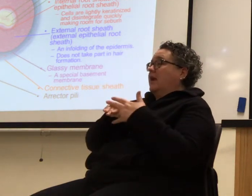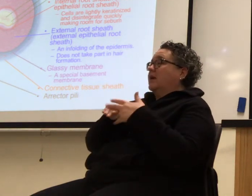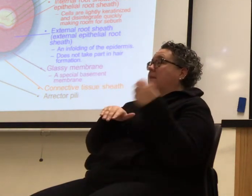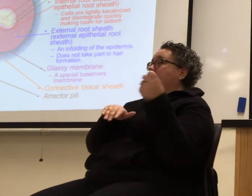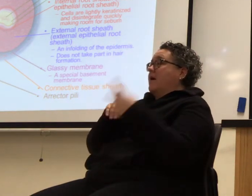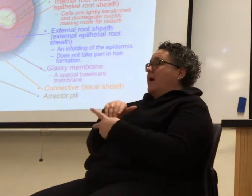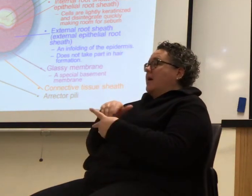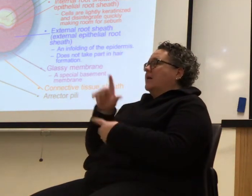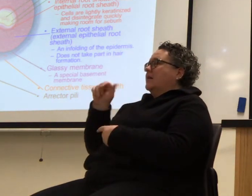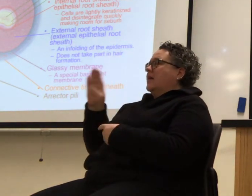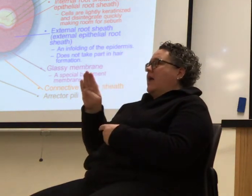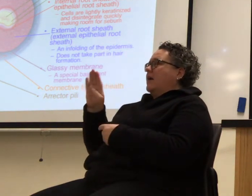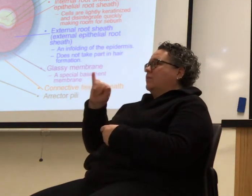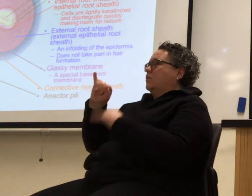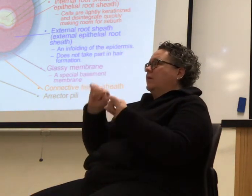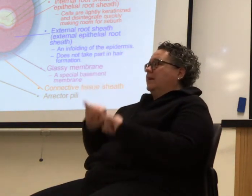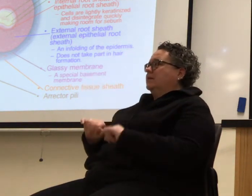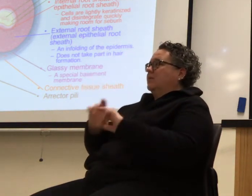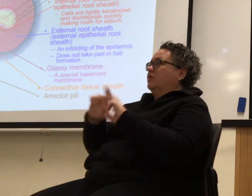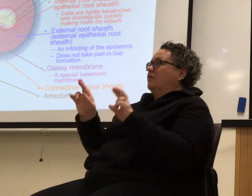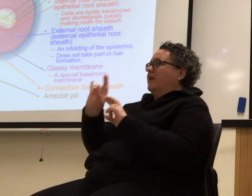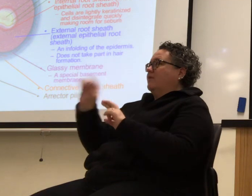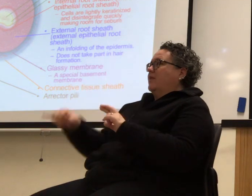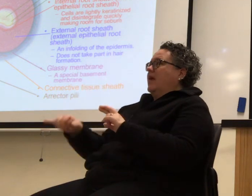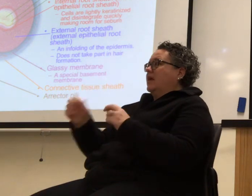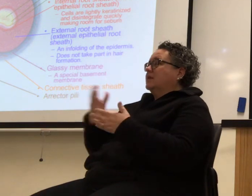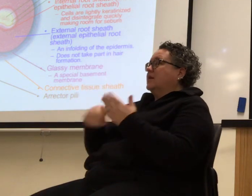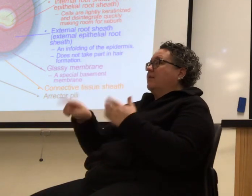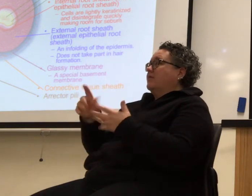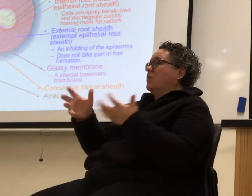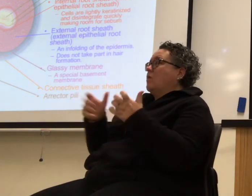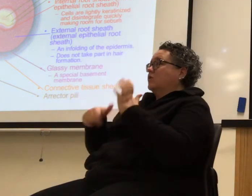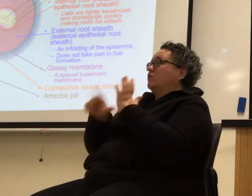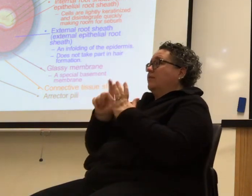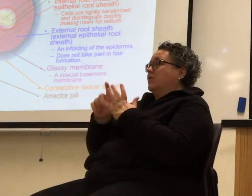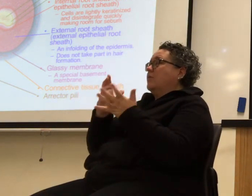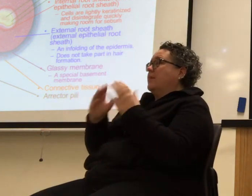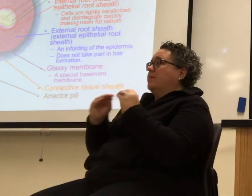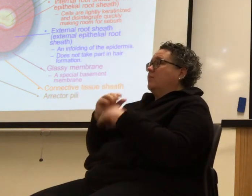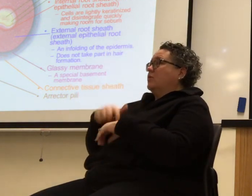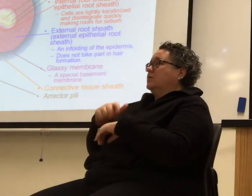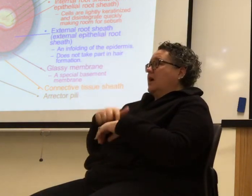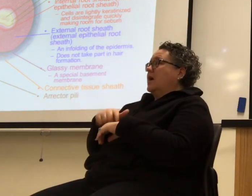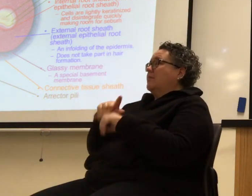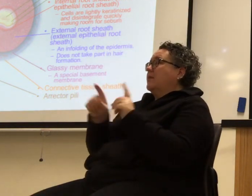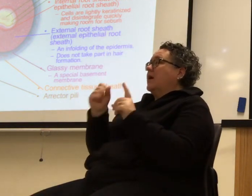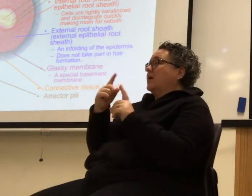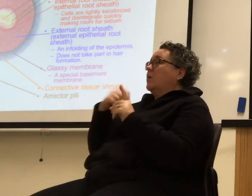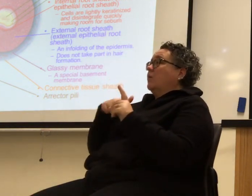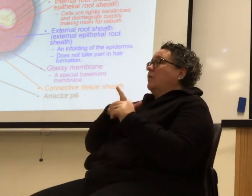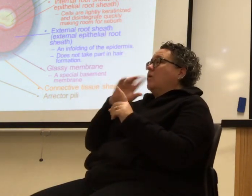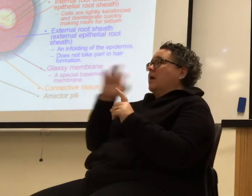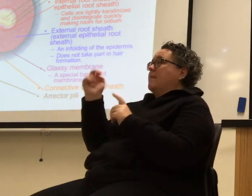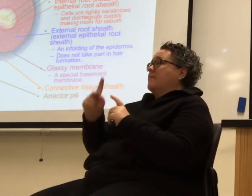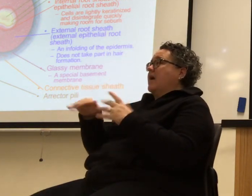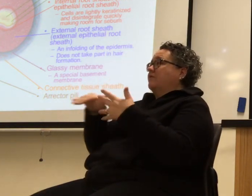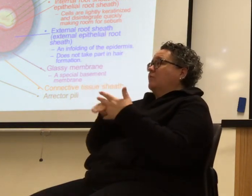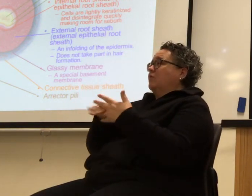that. I'm sure some of you would like to review. I'll give you a little more time on this break. Why don't we come back